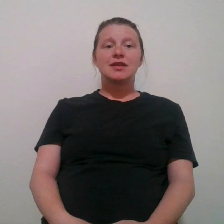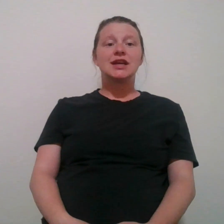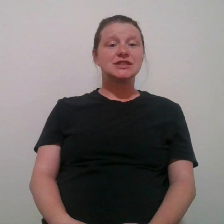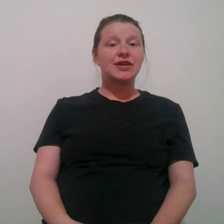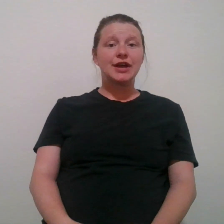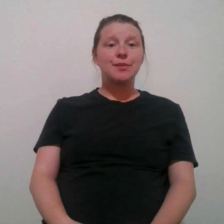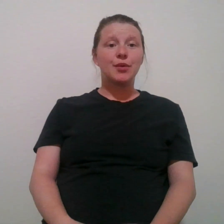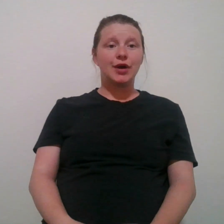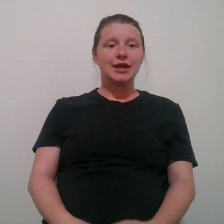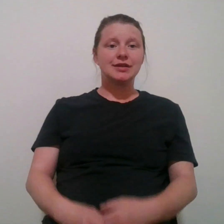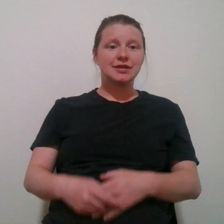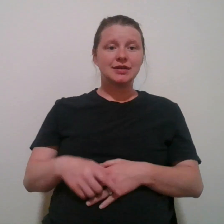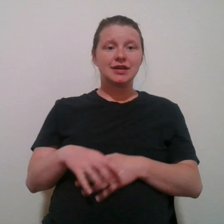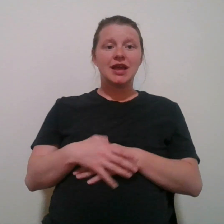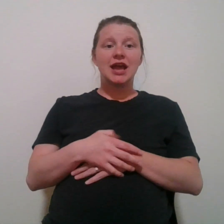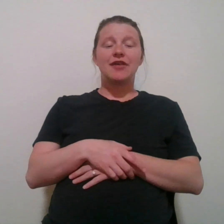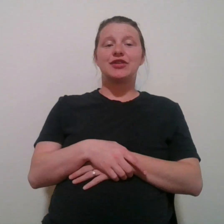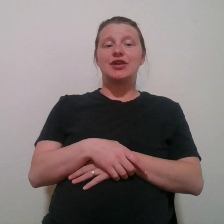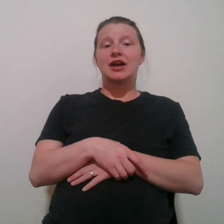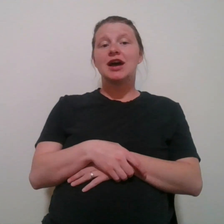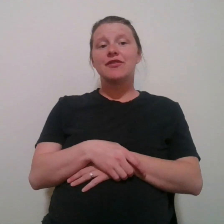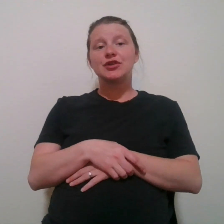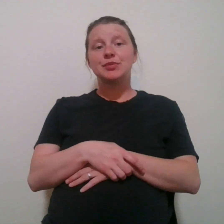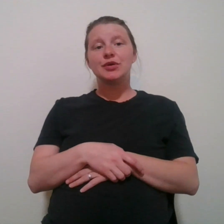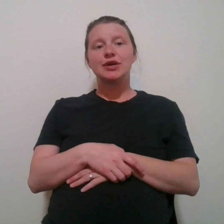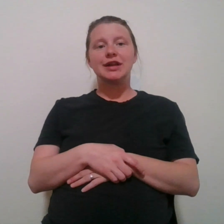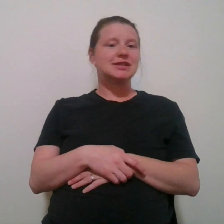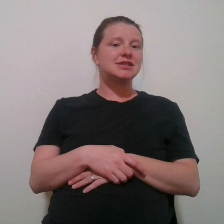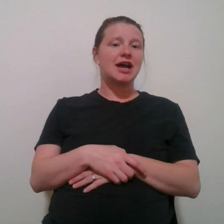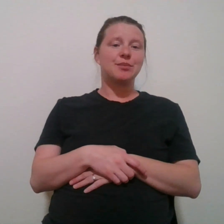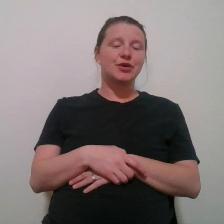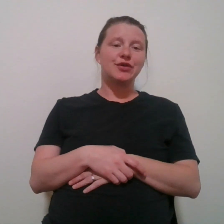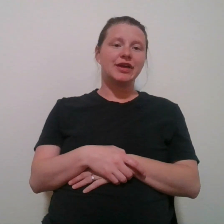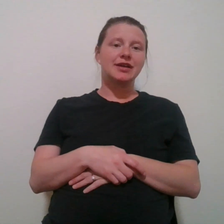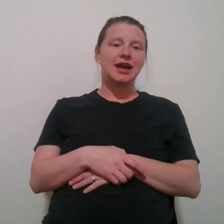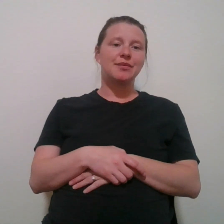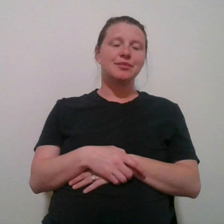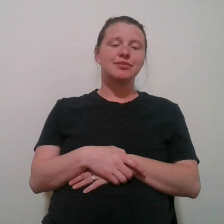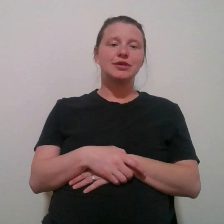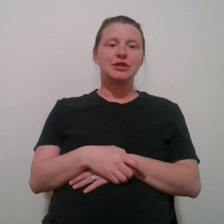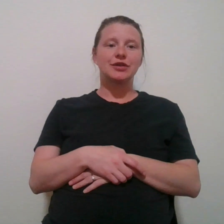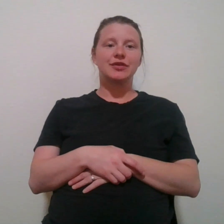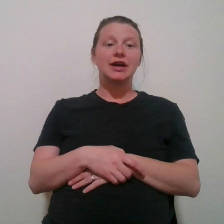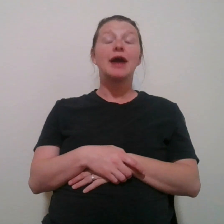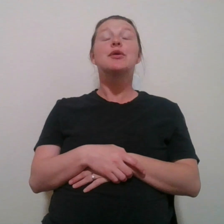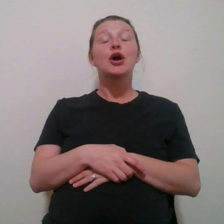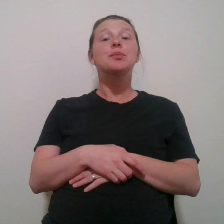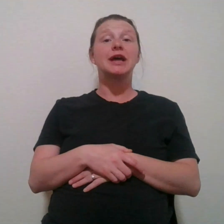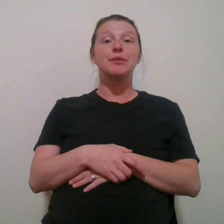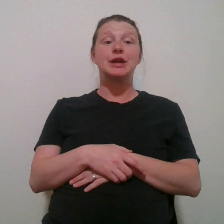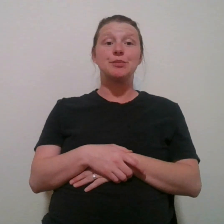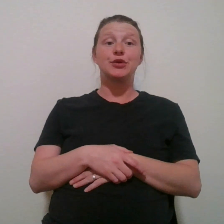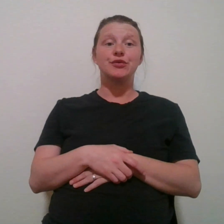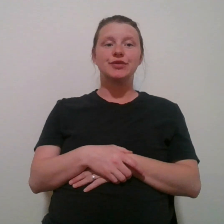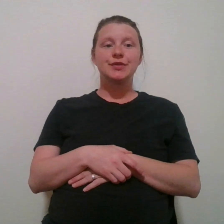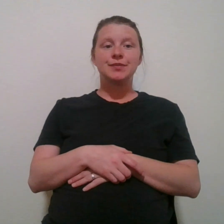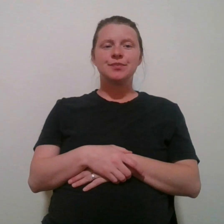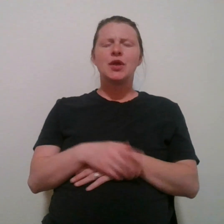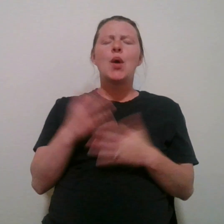That's very important. If they're not comfortable and it's not improving, What are some of the physical cues